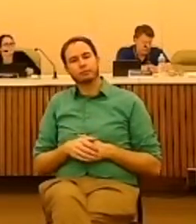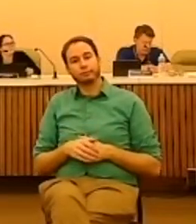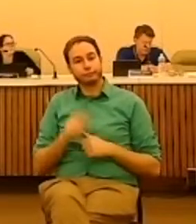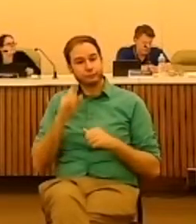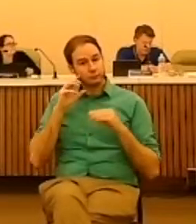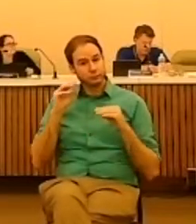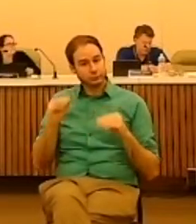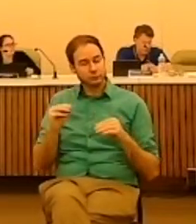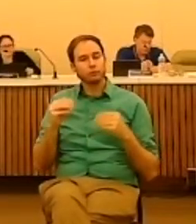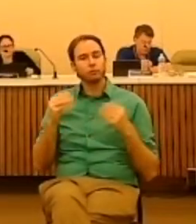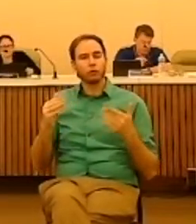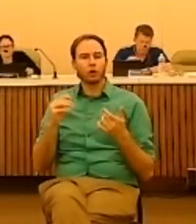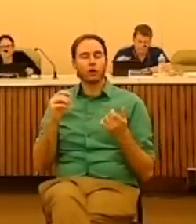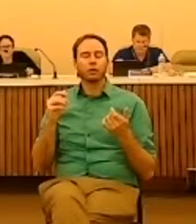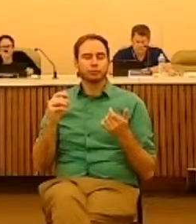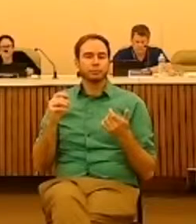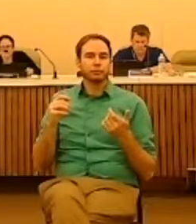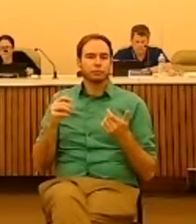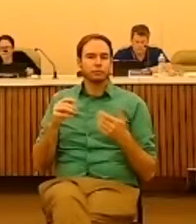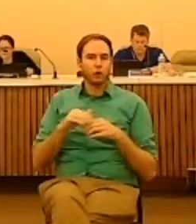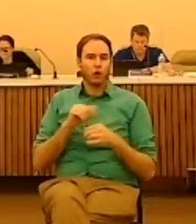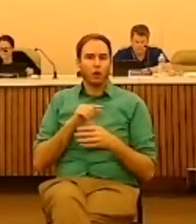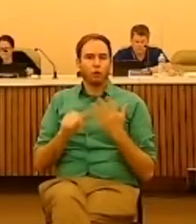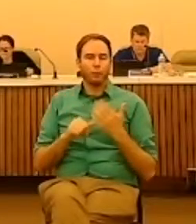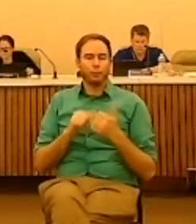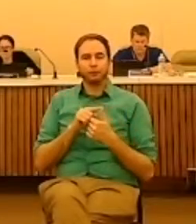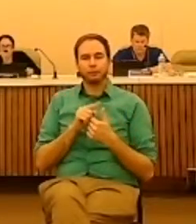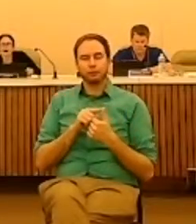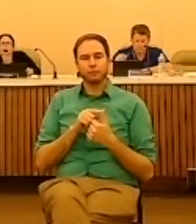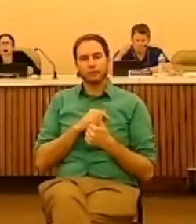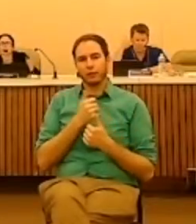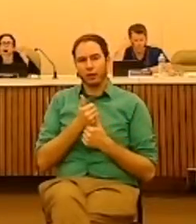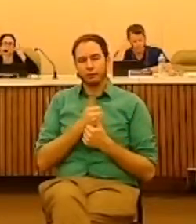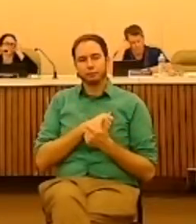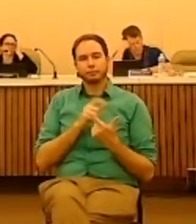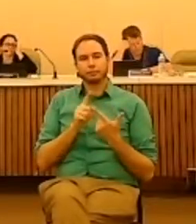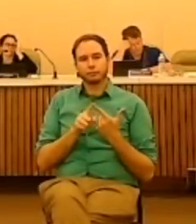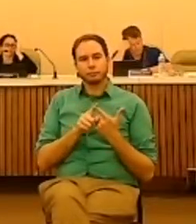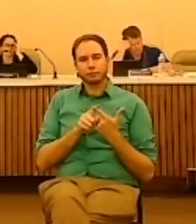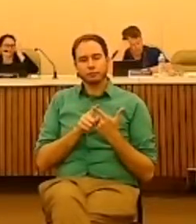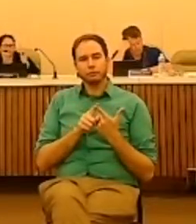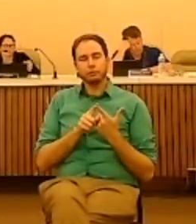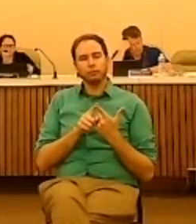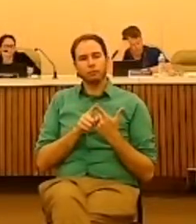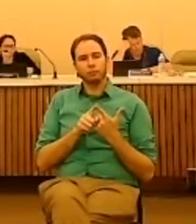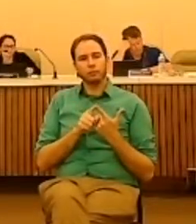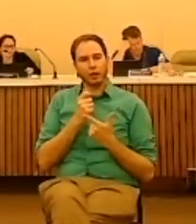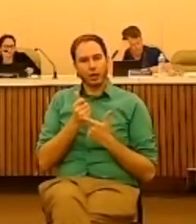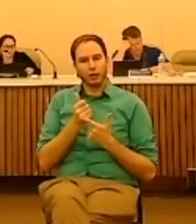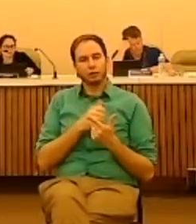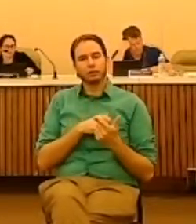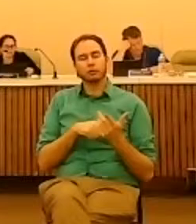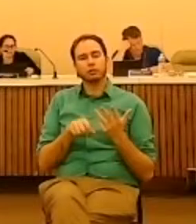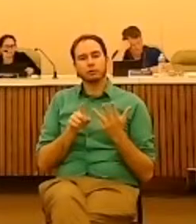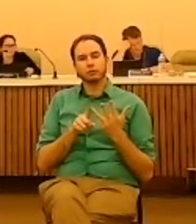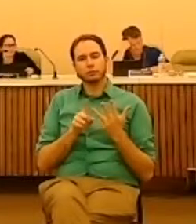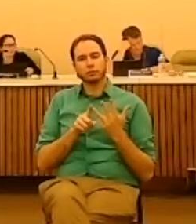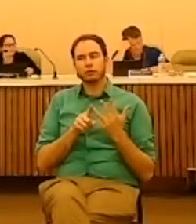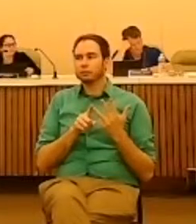Hearing nothing further, please call the roll. Councilmember Barley, Aye. Councilmember Stafford,